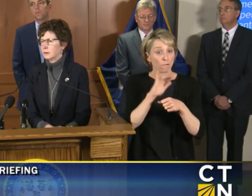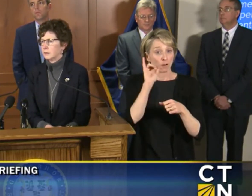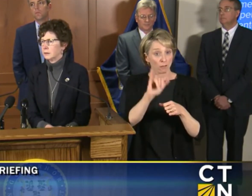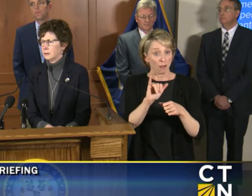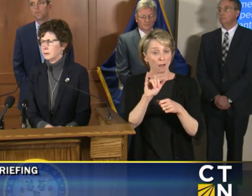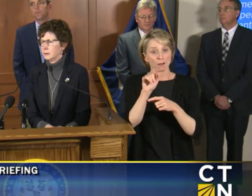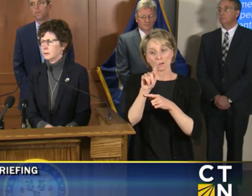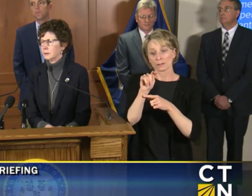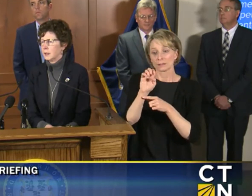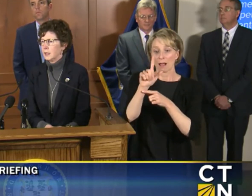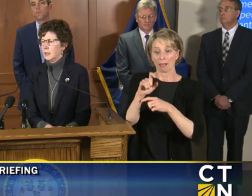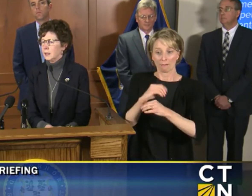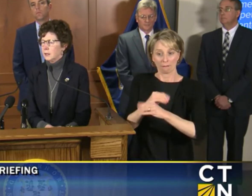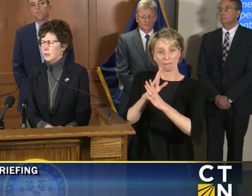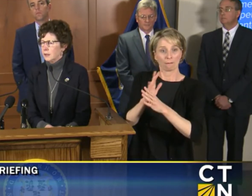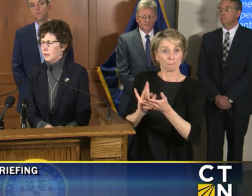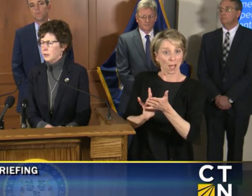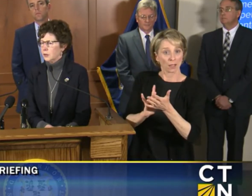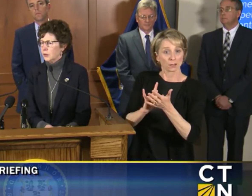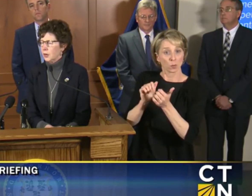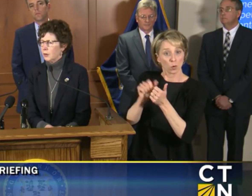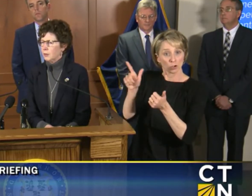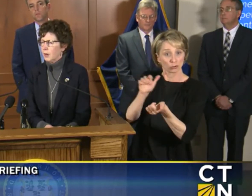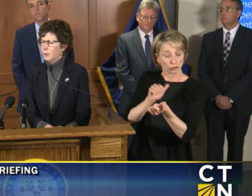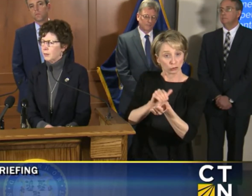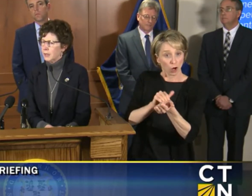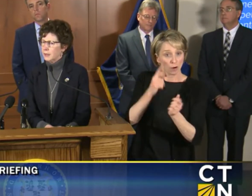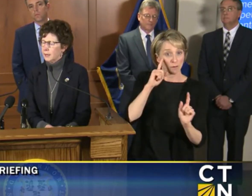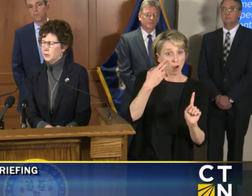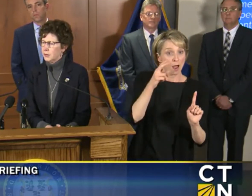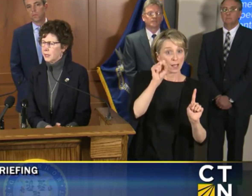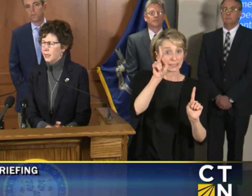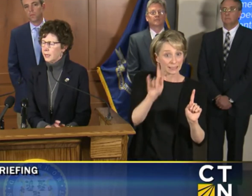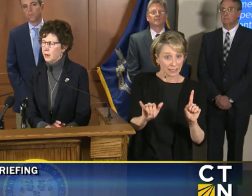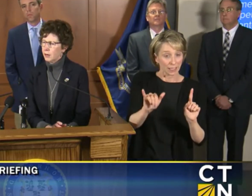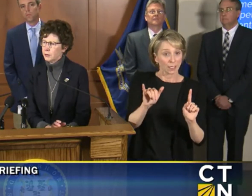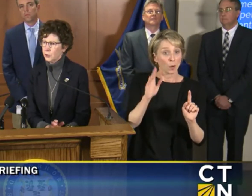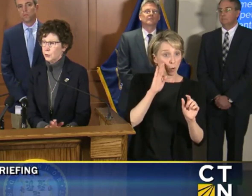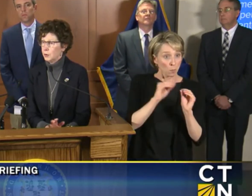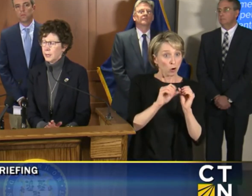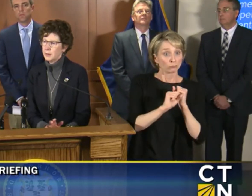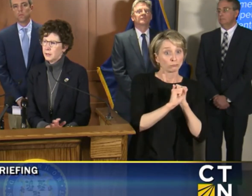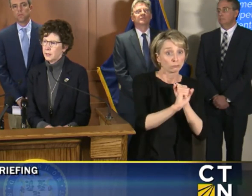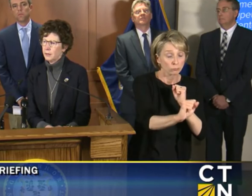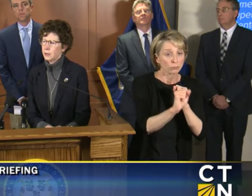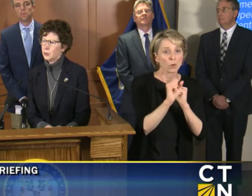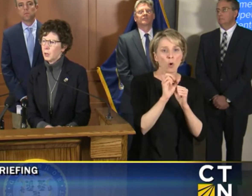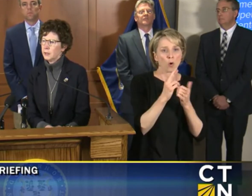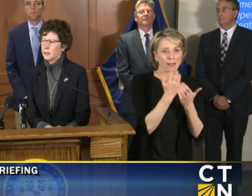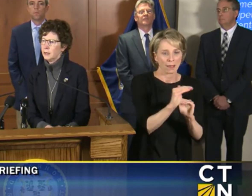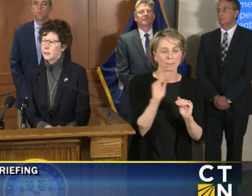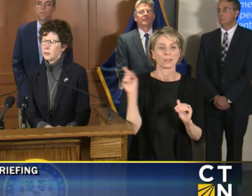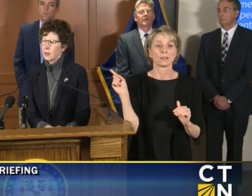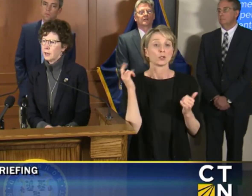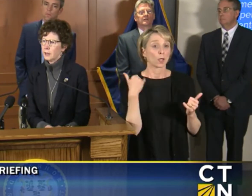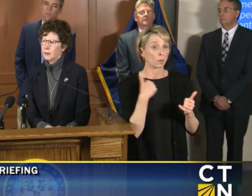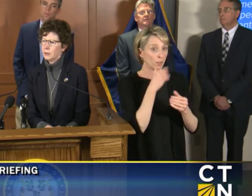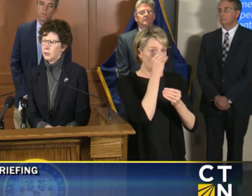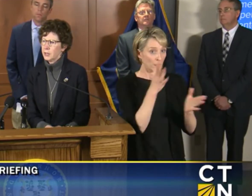a deadline for coverage of this? So what we announced today are two types of coverage. One